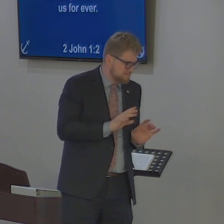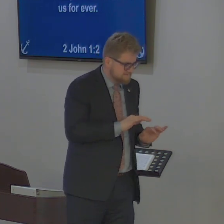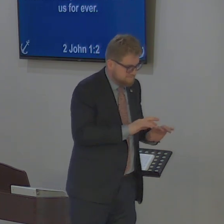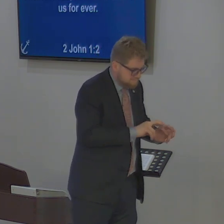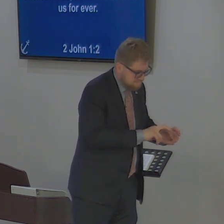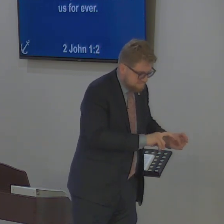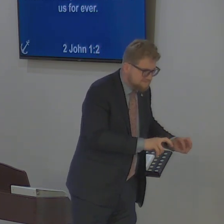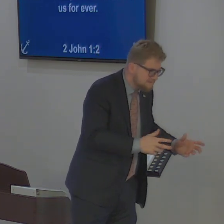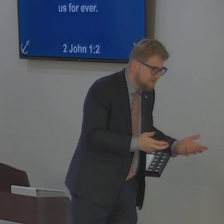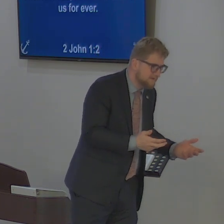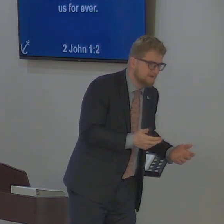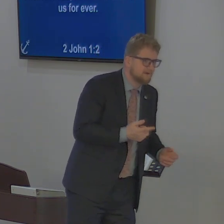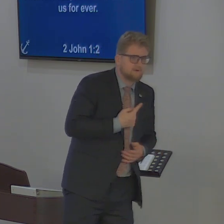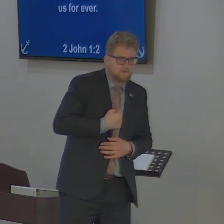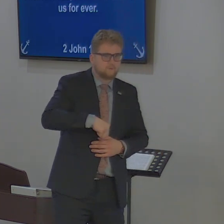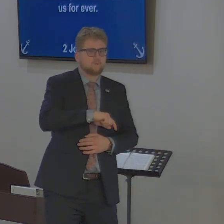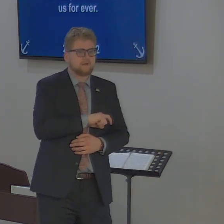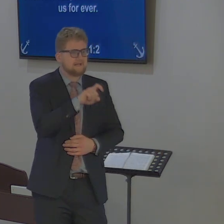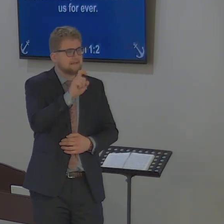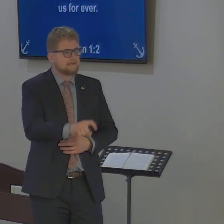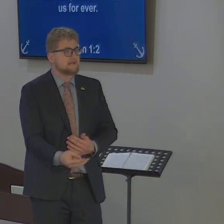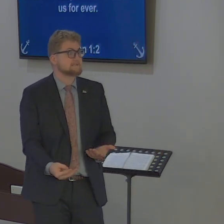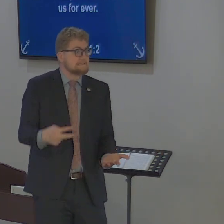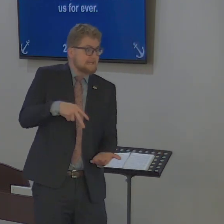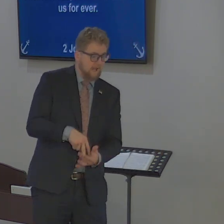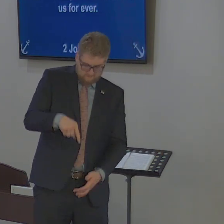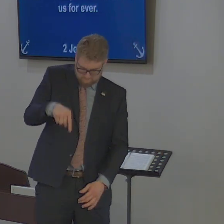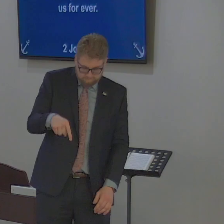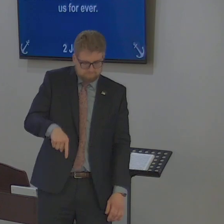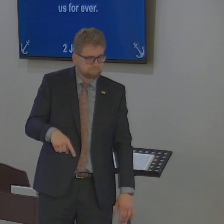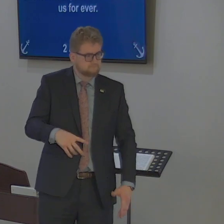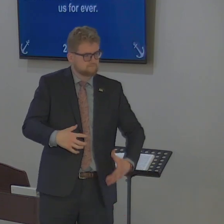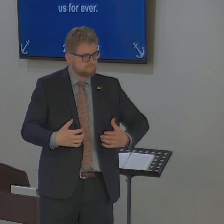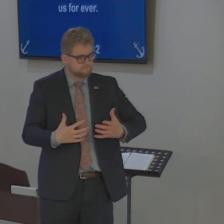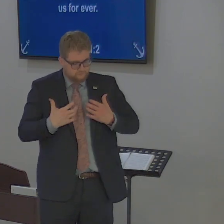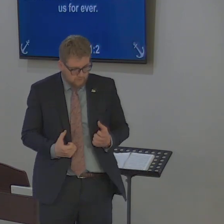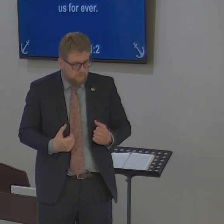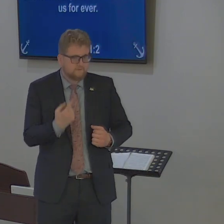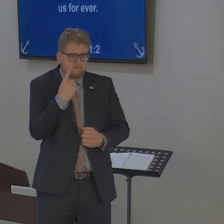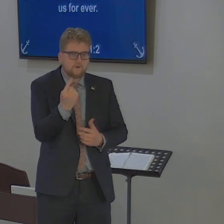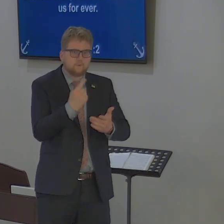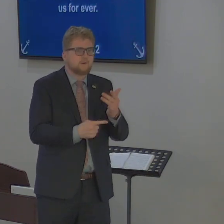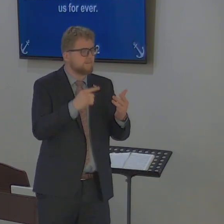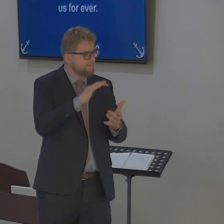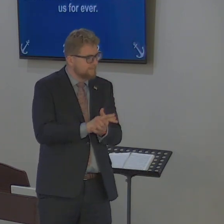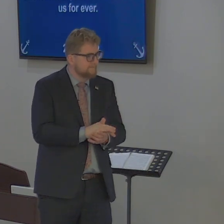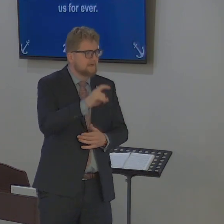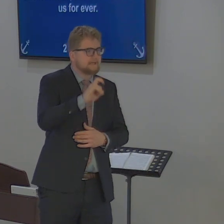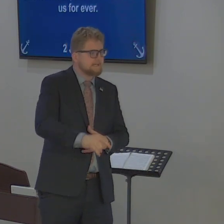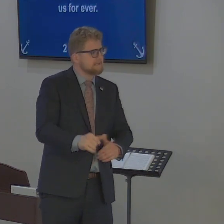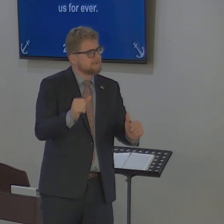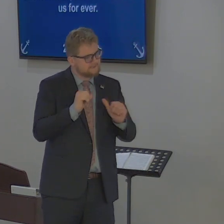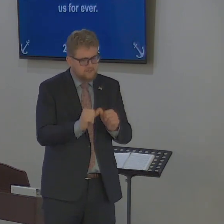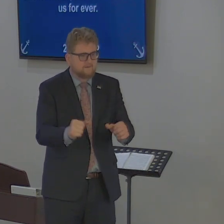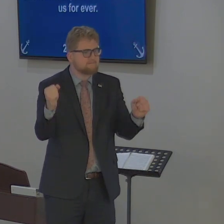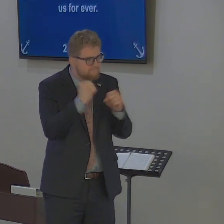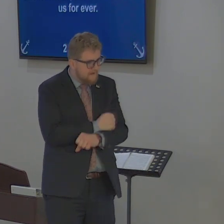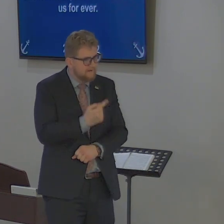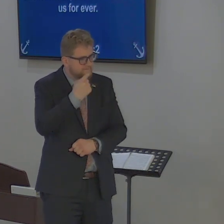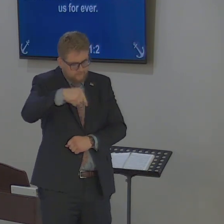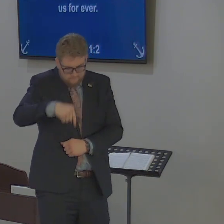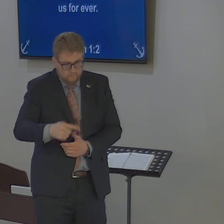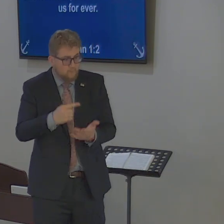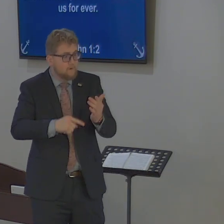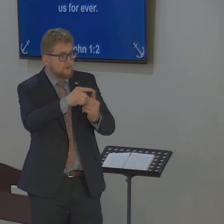we have to stand for what we believe. You have to. You have to continue to fight for what you believe. You have